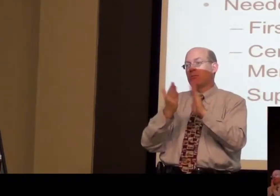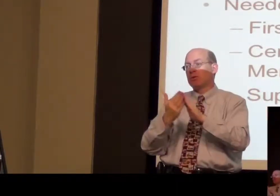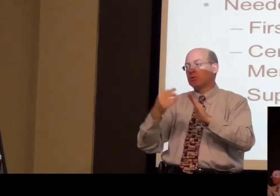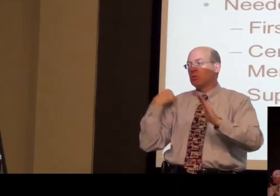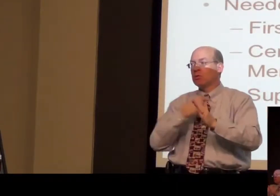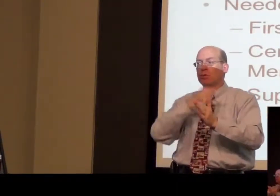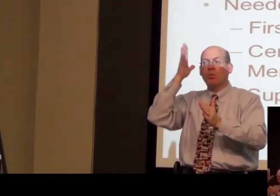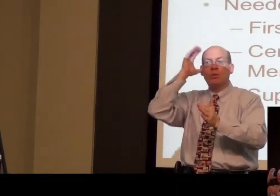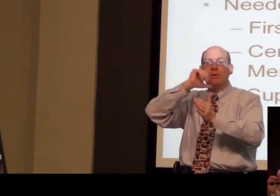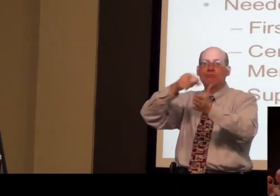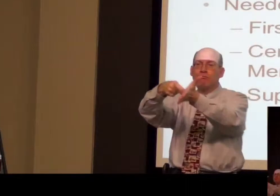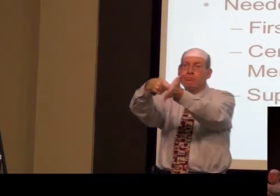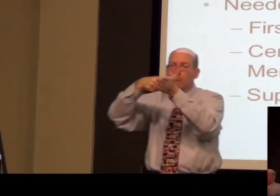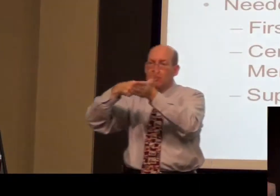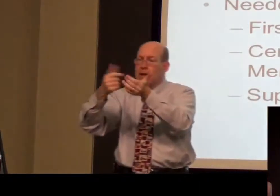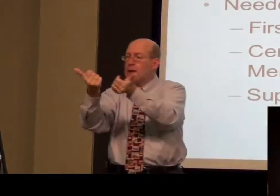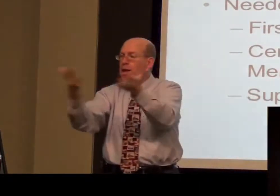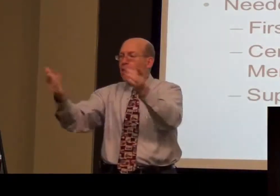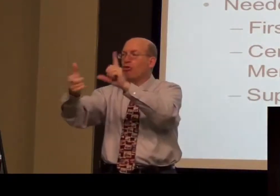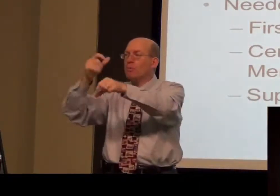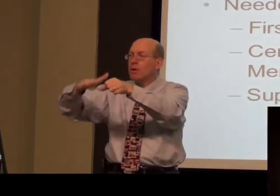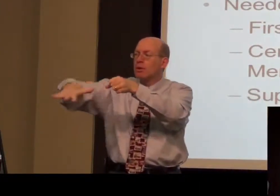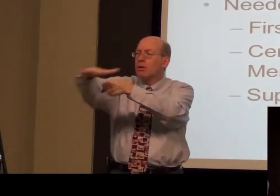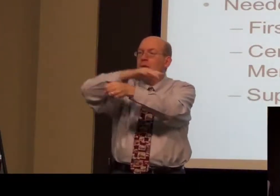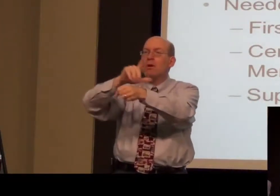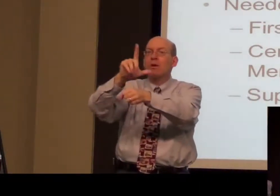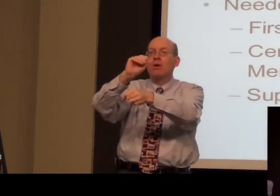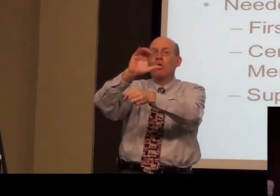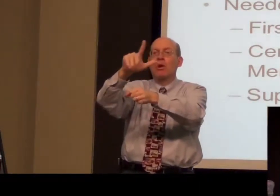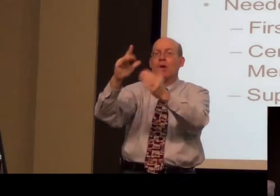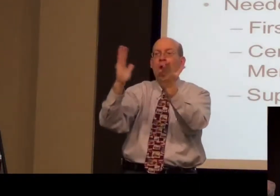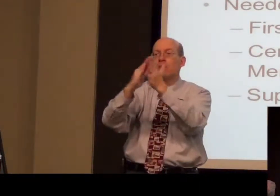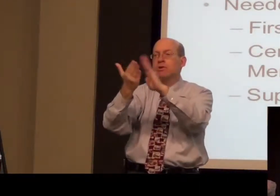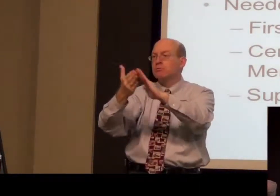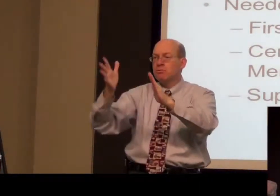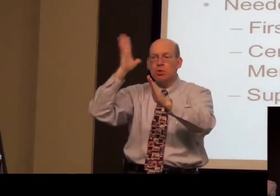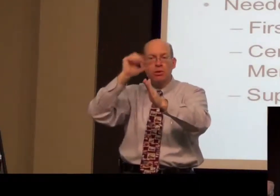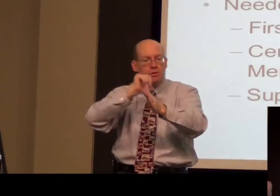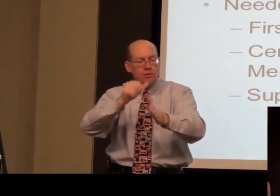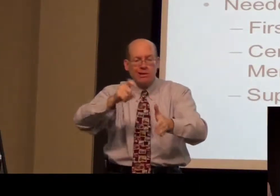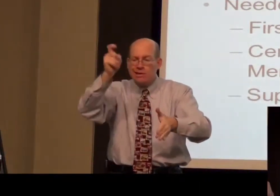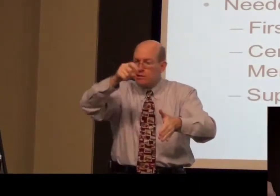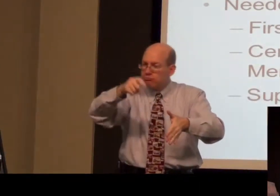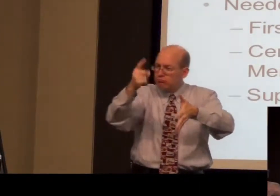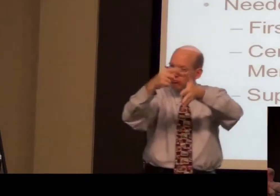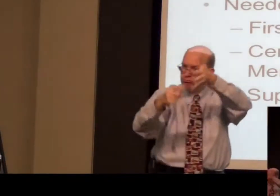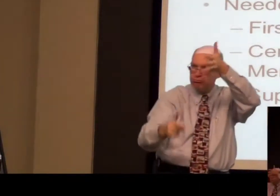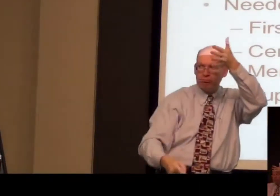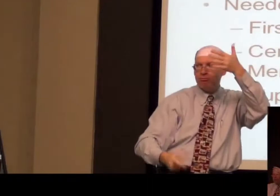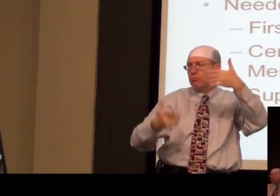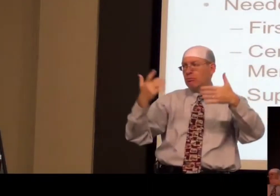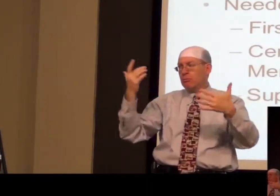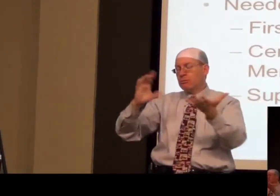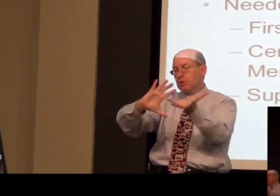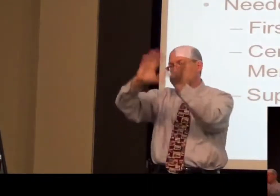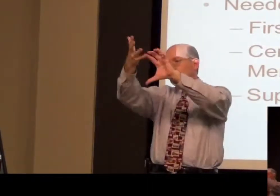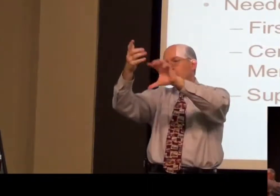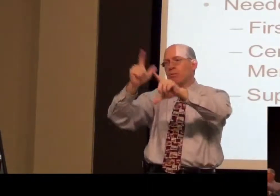to assure them that it would be inside of our gated community. Essentially, it would not affect their